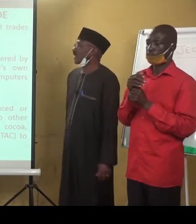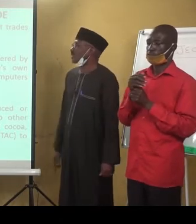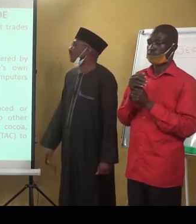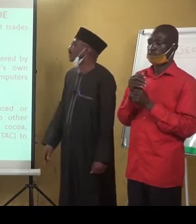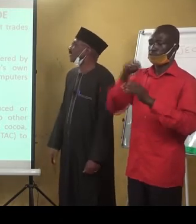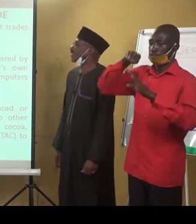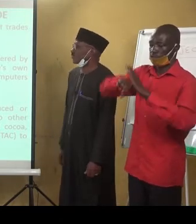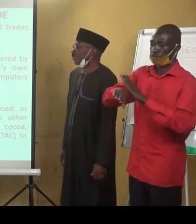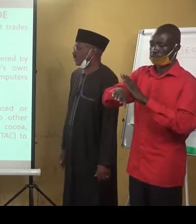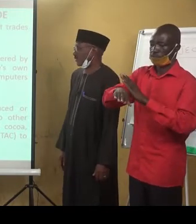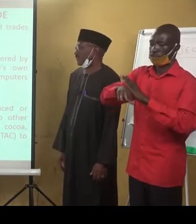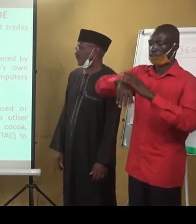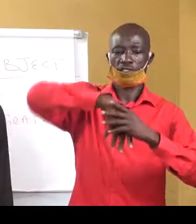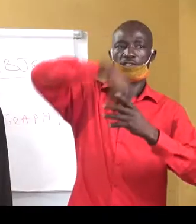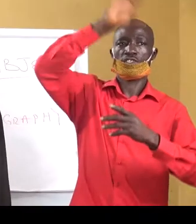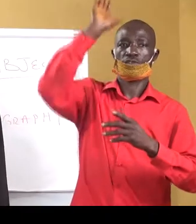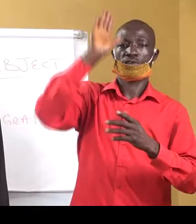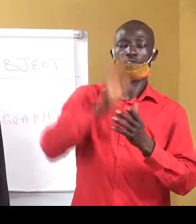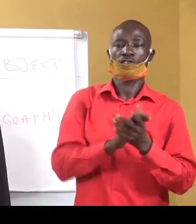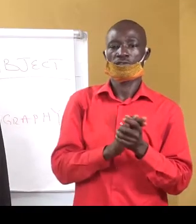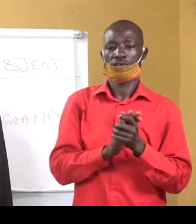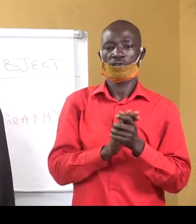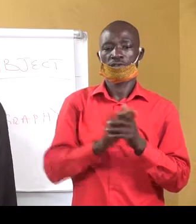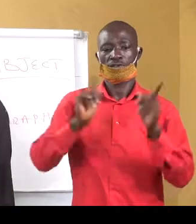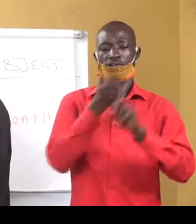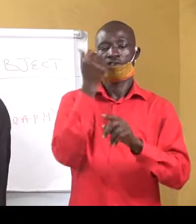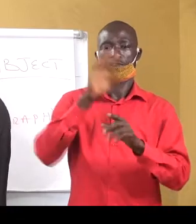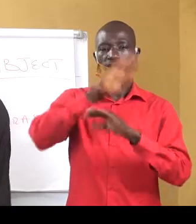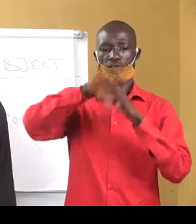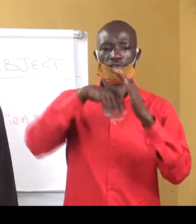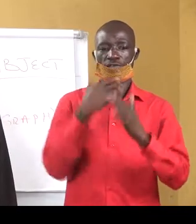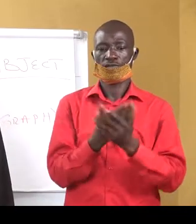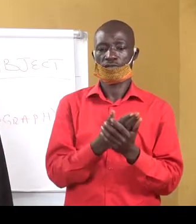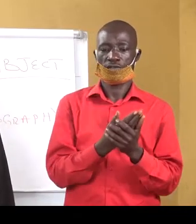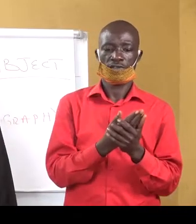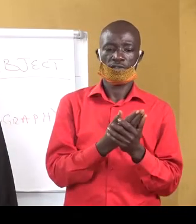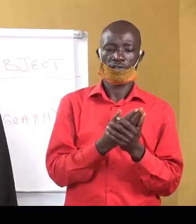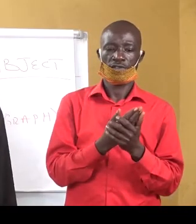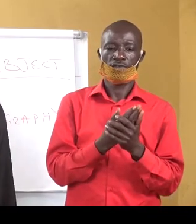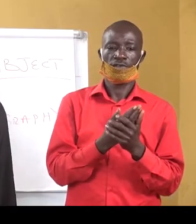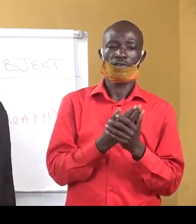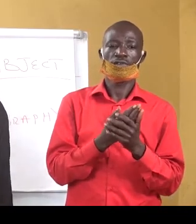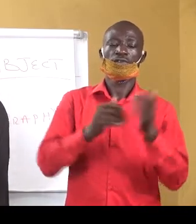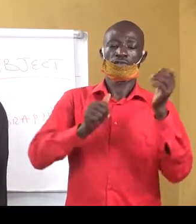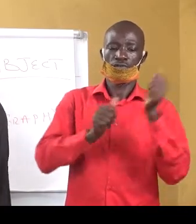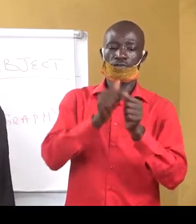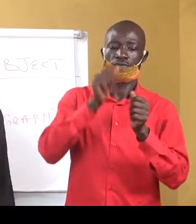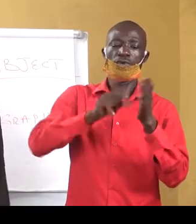import and export. First of all, let's find out what is